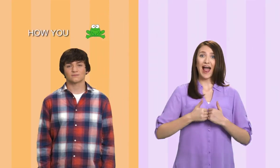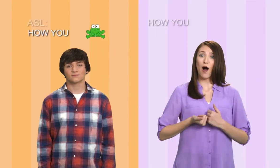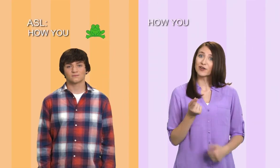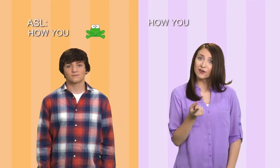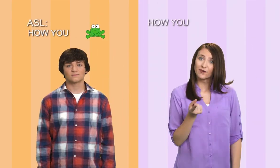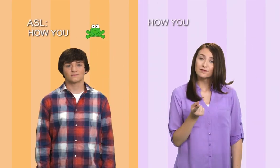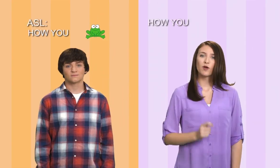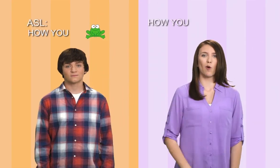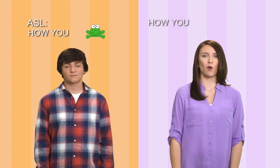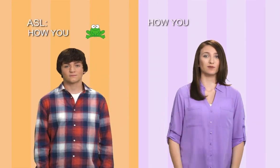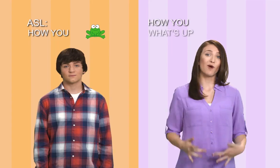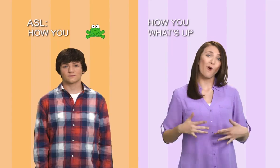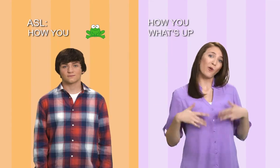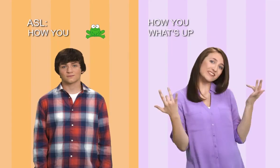How you? Or what's up?